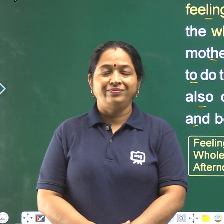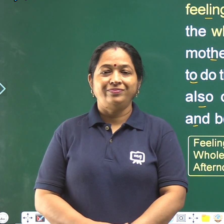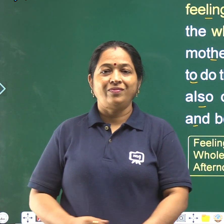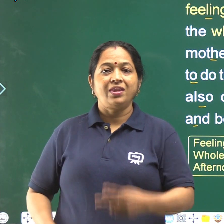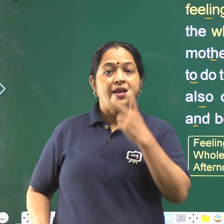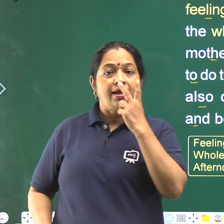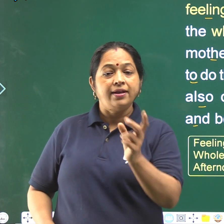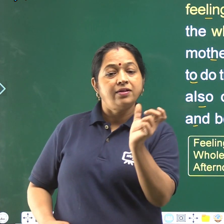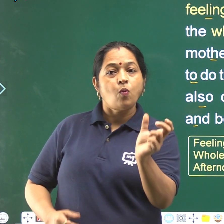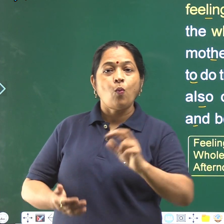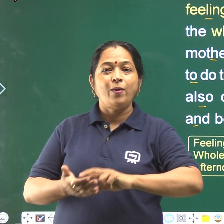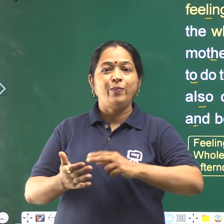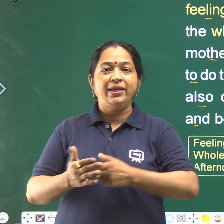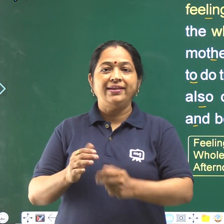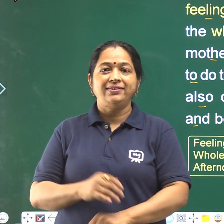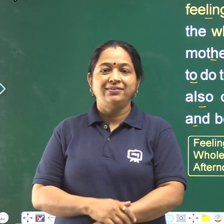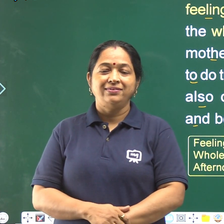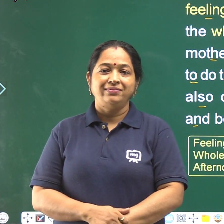Let's see the word meanings.